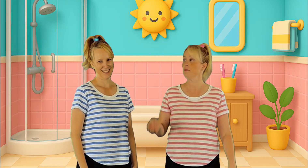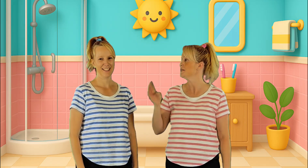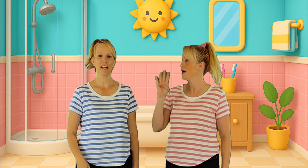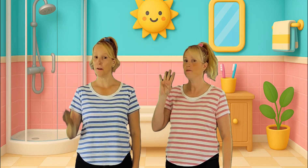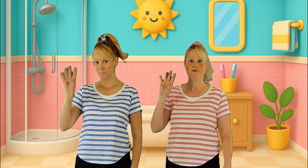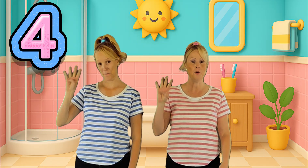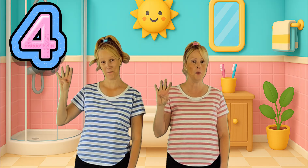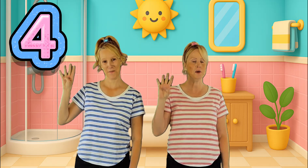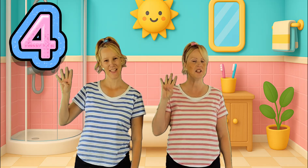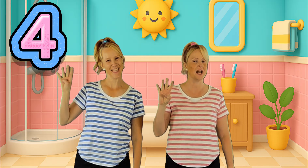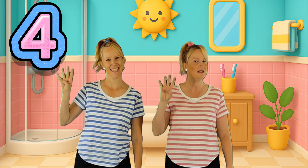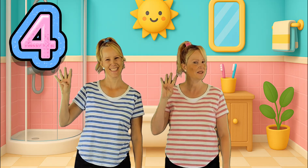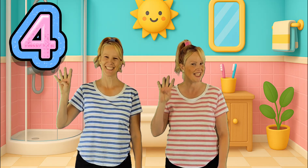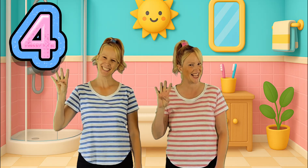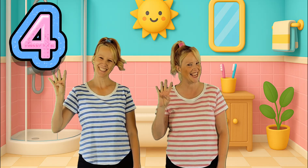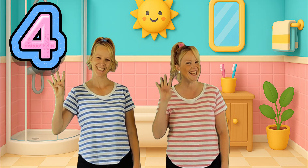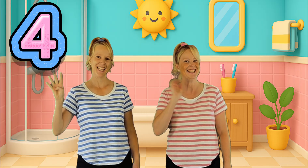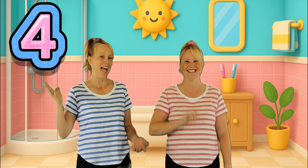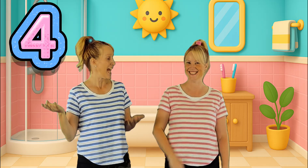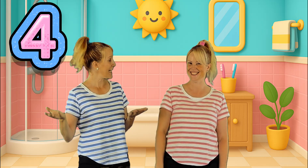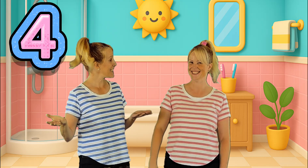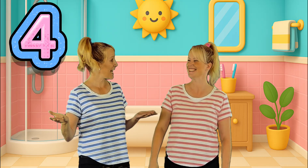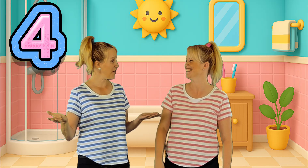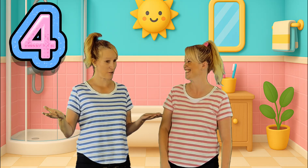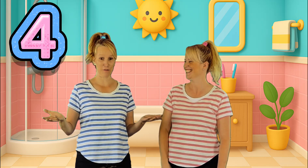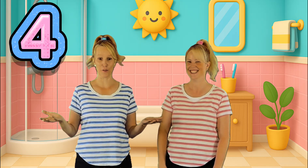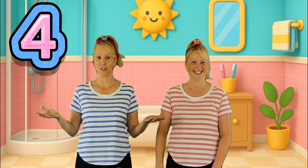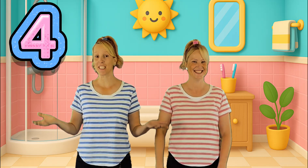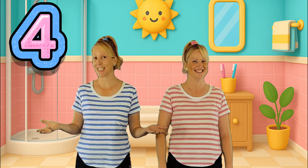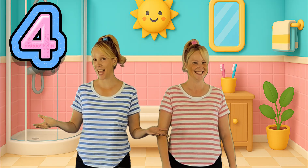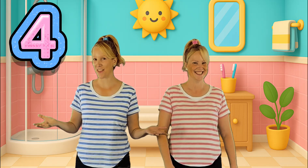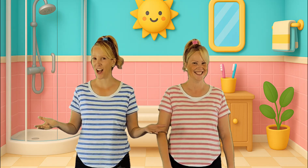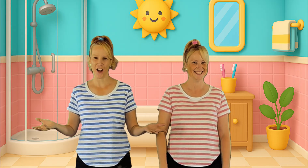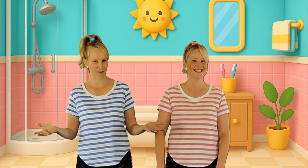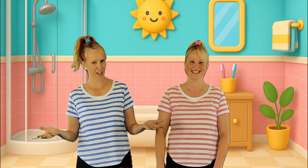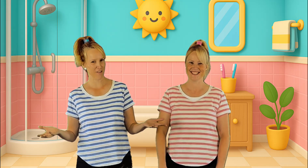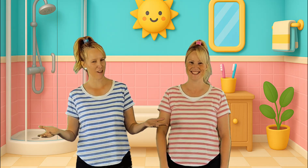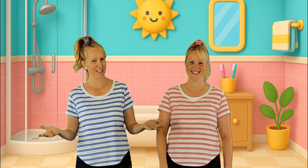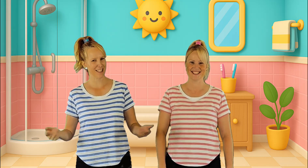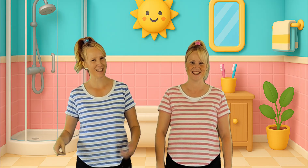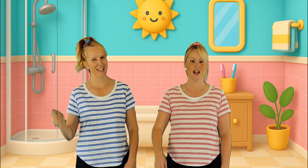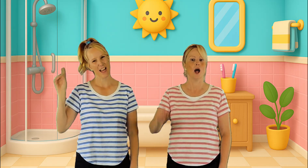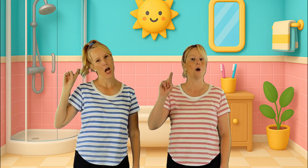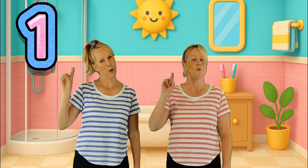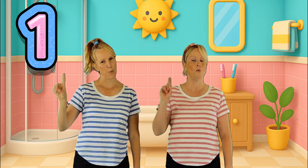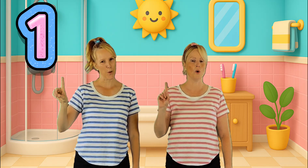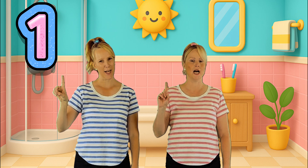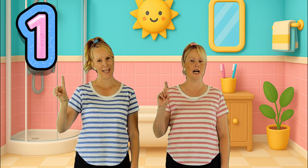up 4 times today. Let's count to 4 together. Ready, friends? 1,